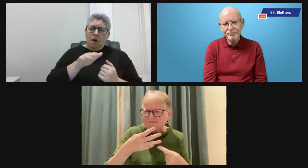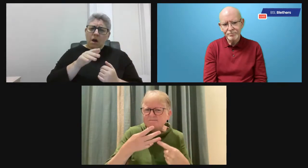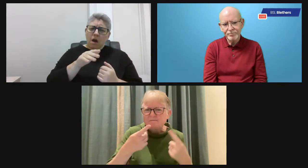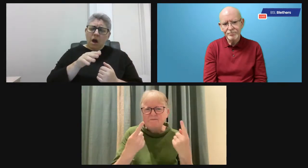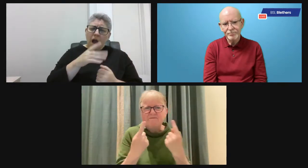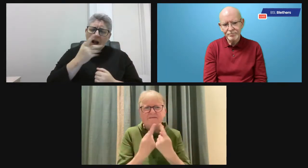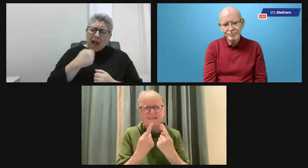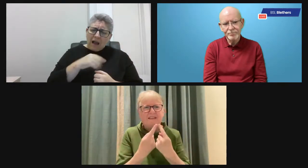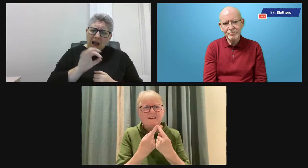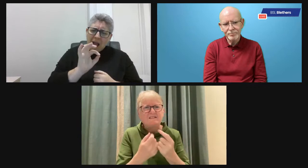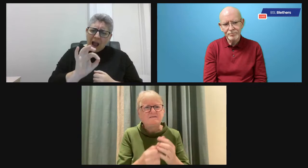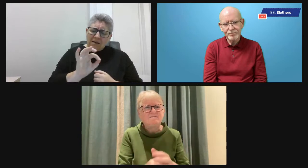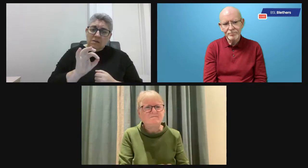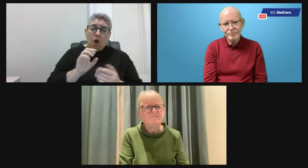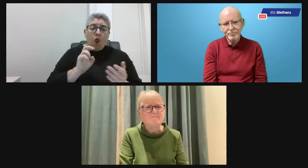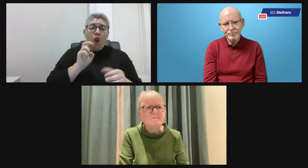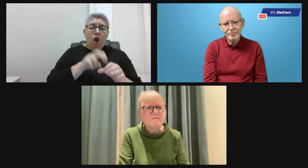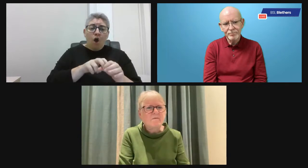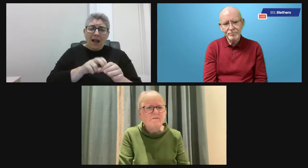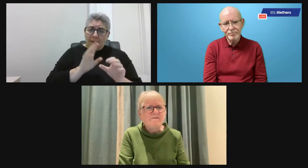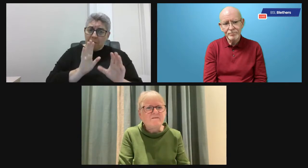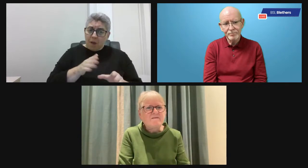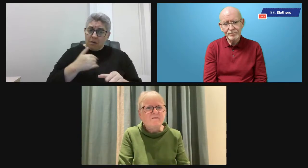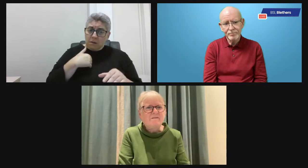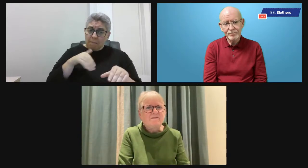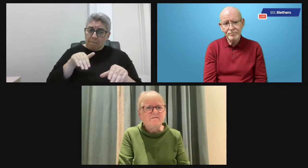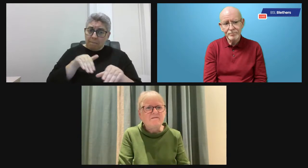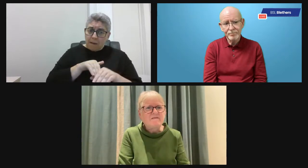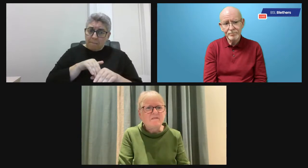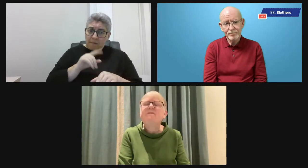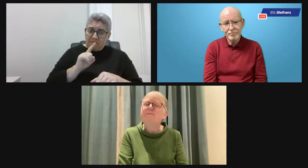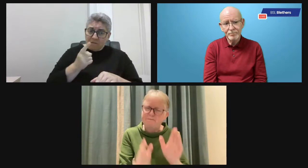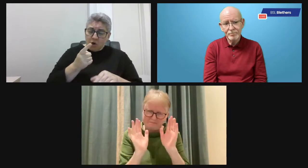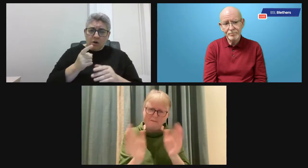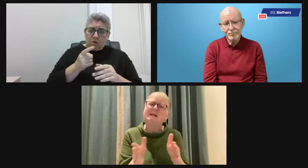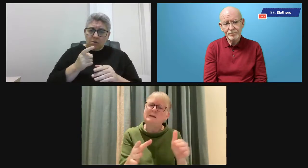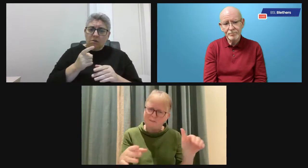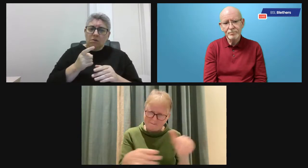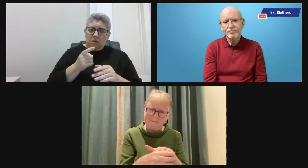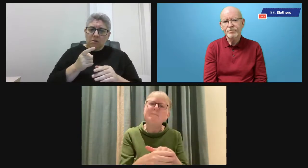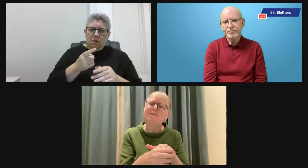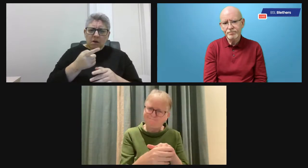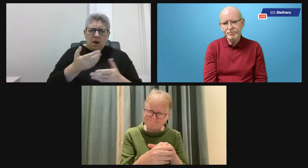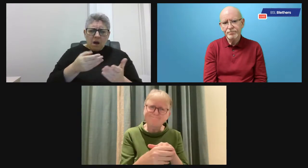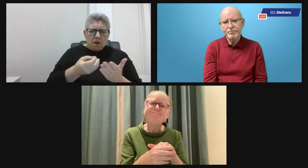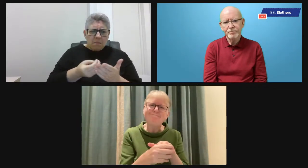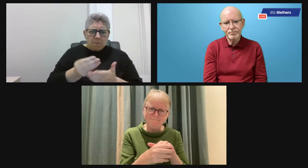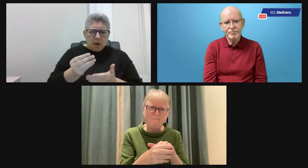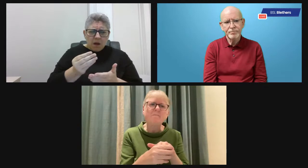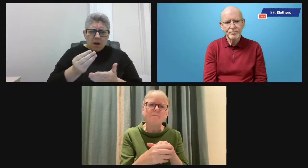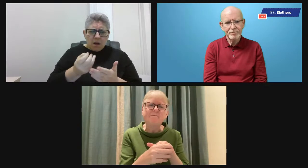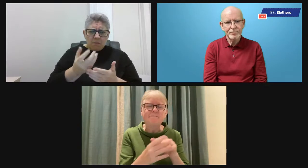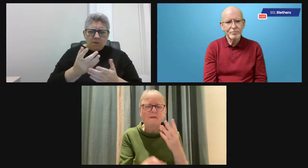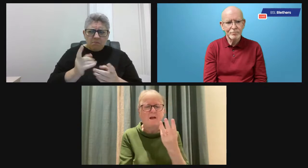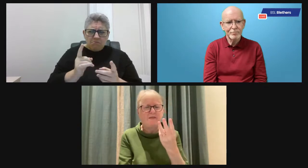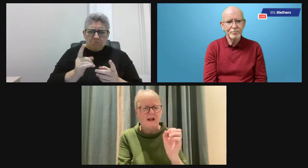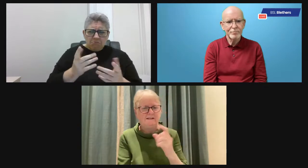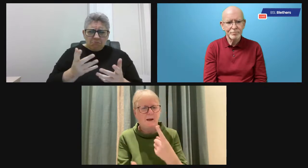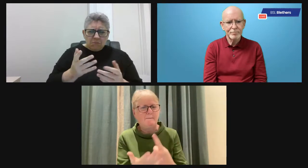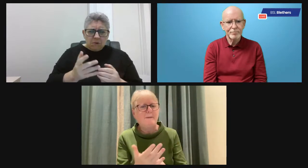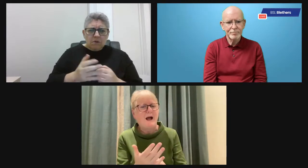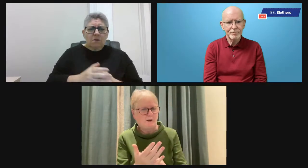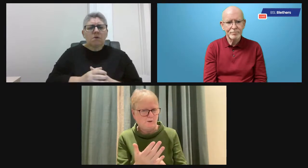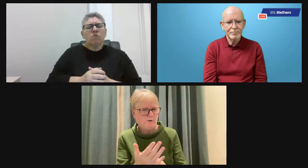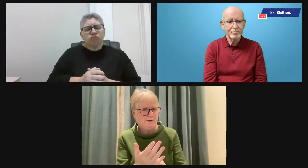Yeah, so various elements. And so Could I ask, in order to log in, do I have to be a member,